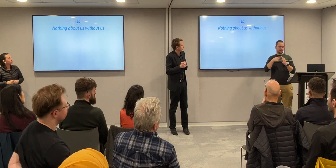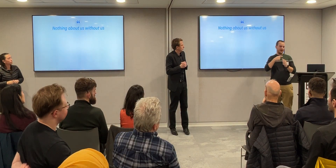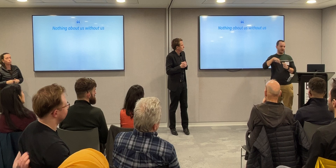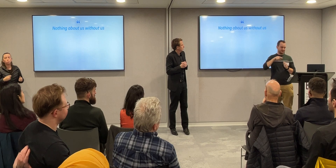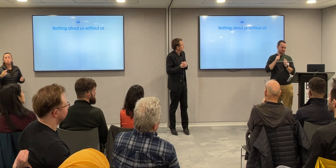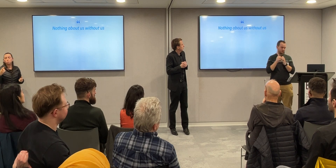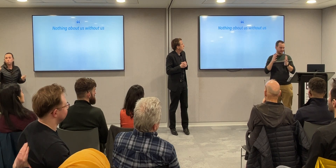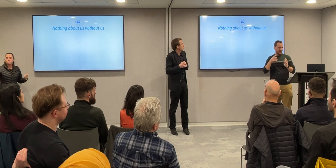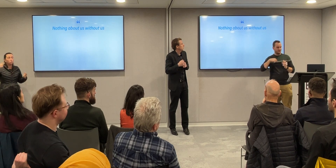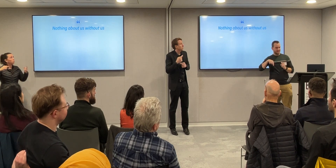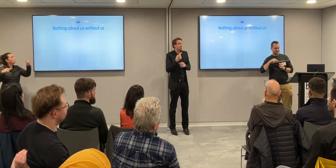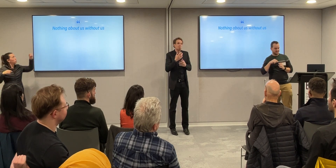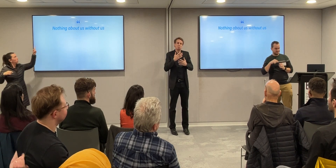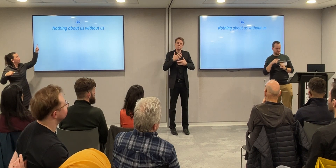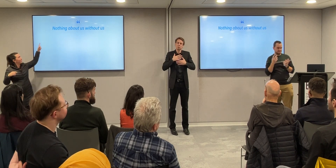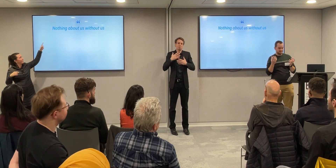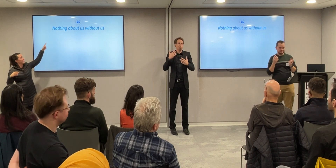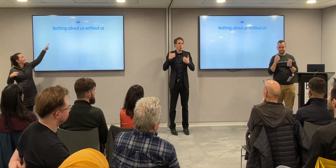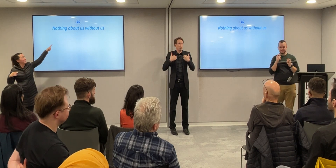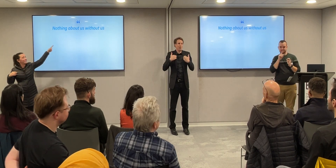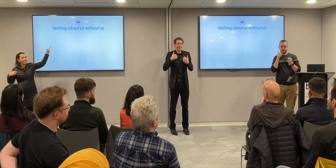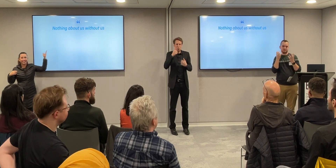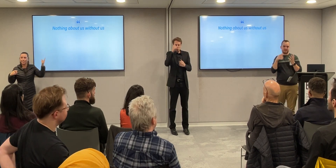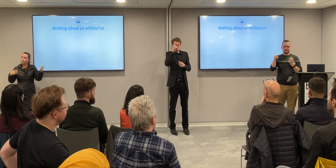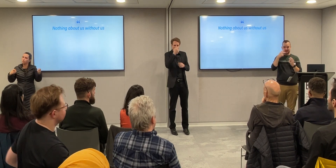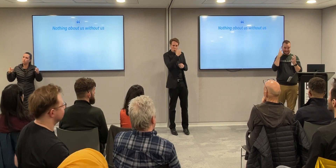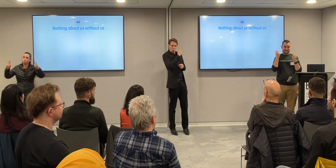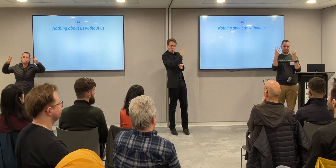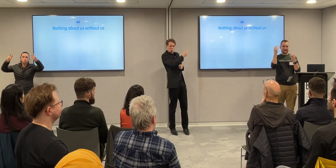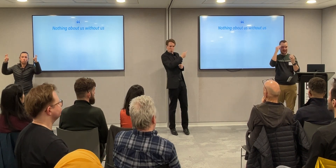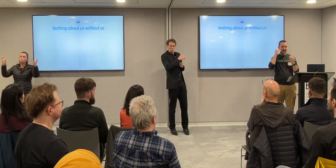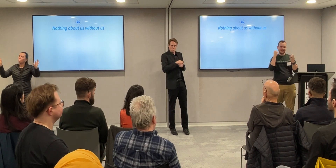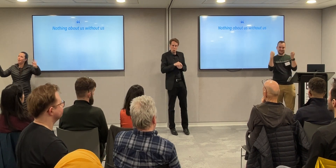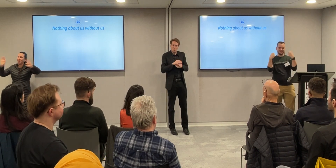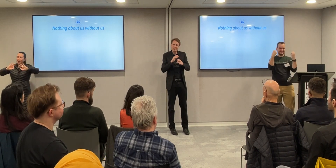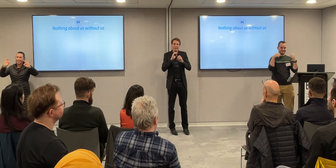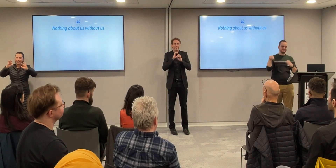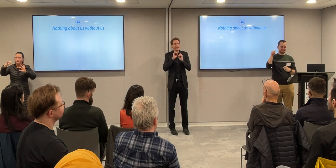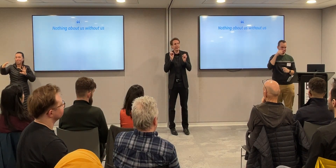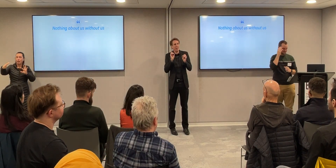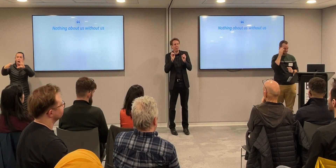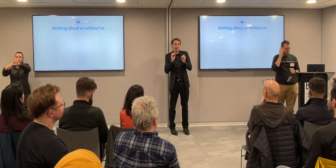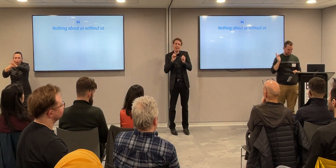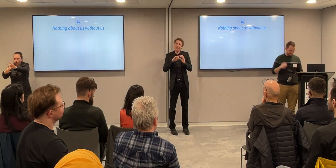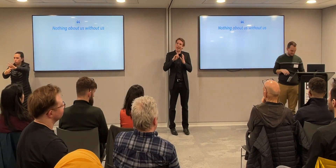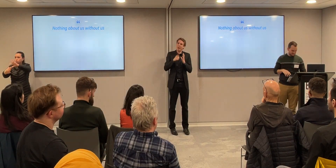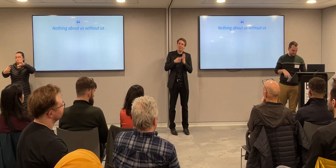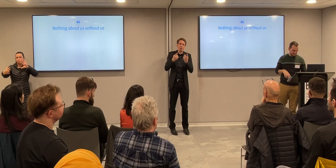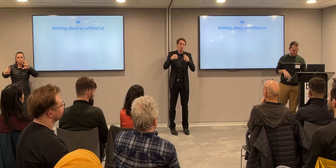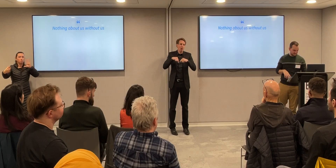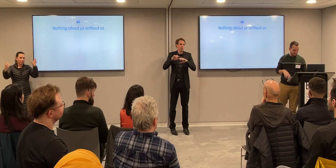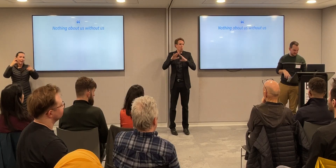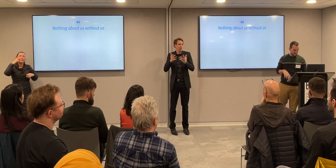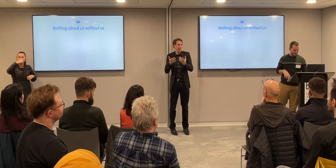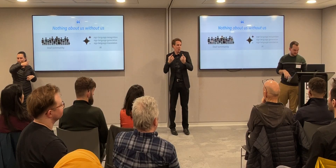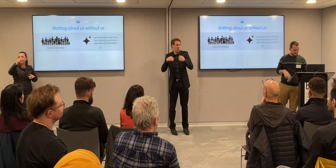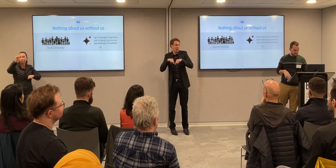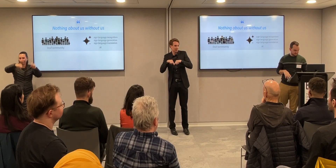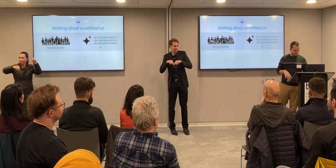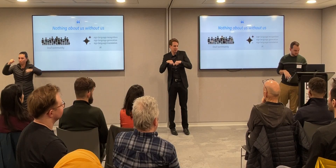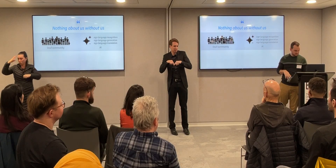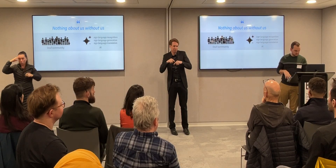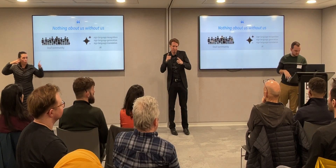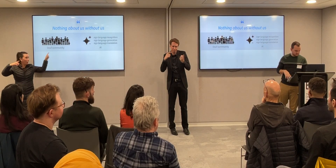This was the motivation, this quote about nothing about us without us. And I'm sure many of you have seen this before. I see a lot of heads nodding. You're familiar.